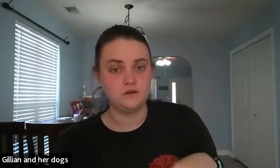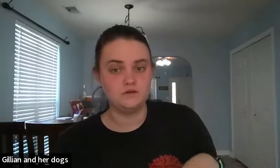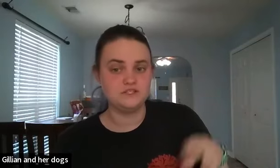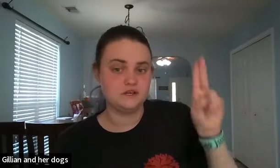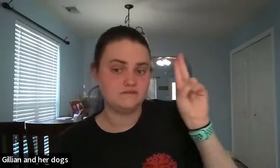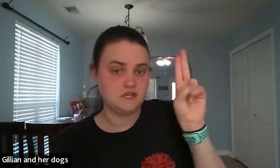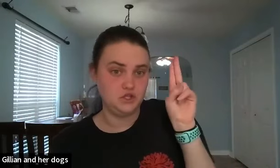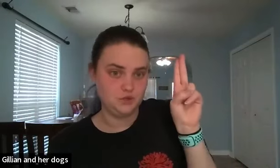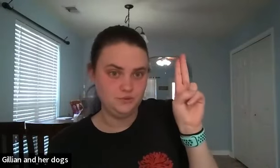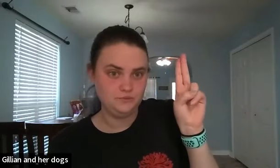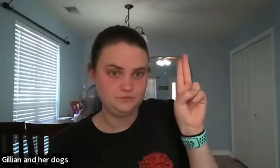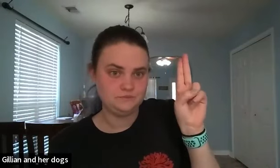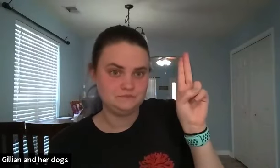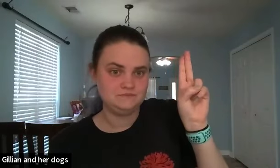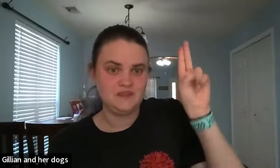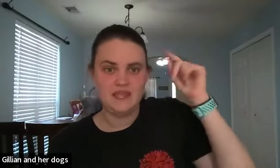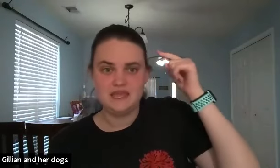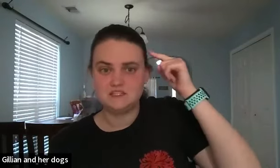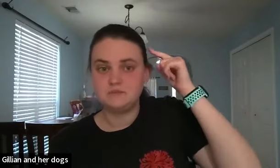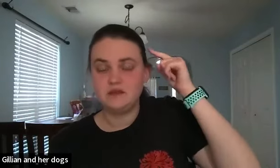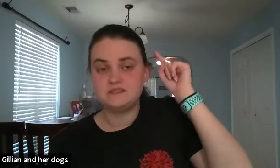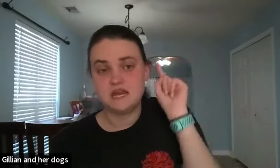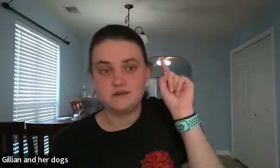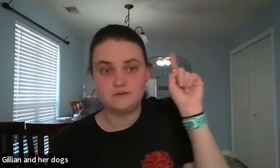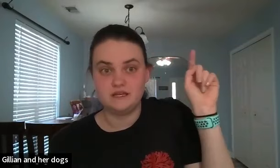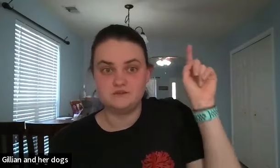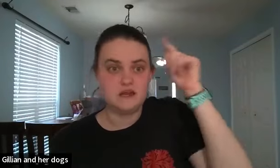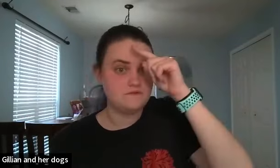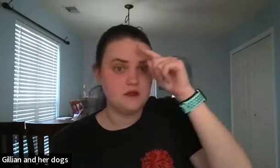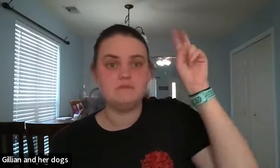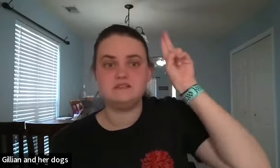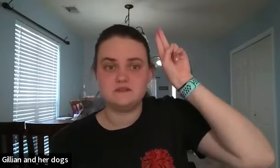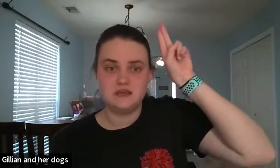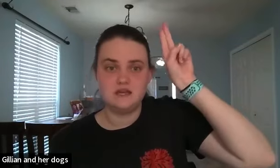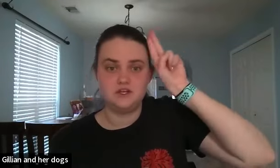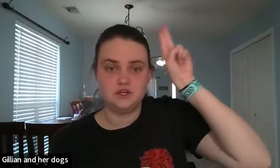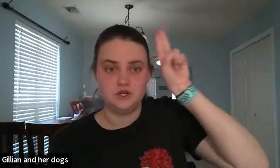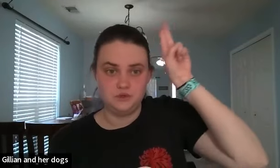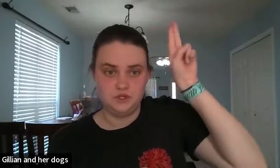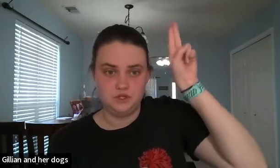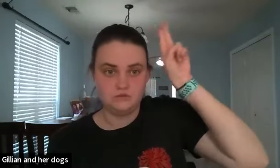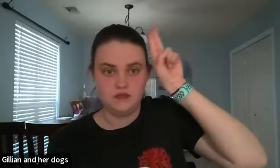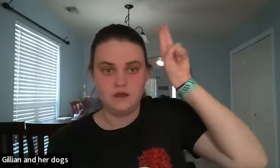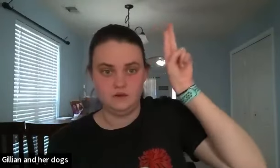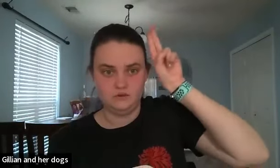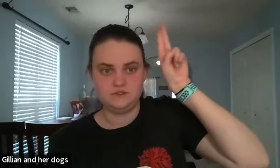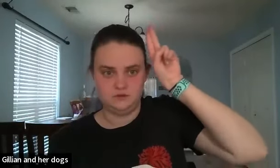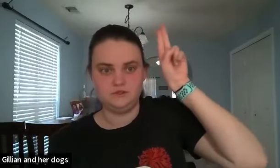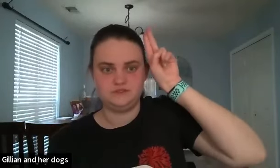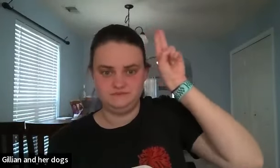uncle is you're going to have that U. And it's going to be on the side of your forehead. So it's not in front, but it's on the side. And you're going to go U, like uncle, circle motion.